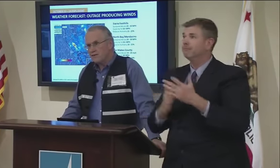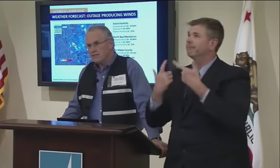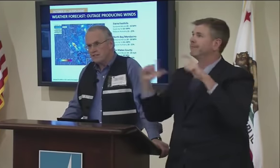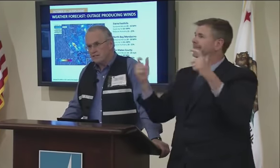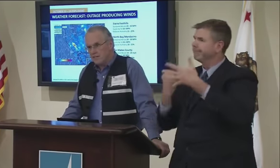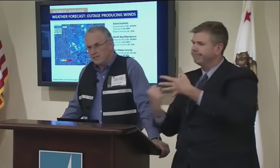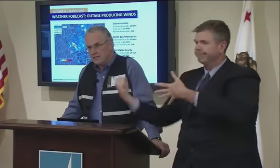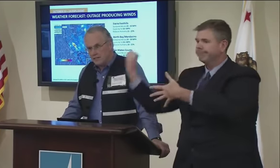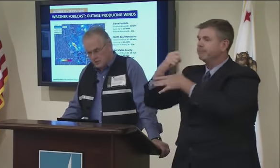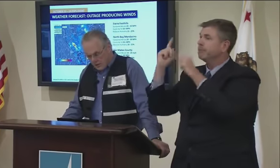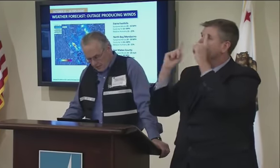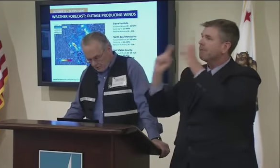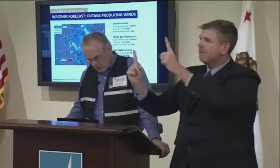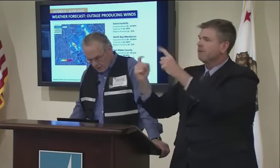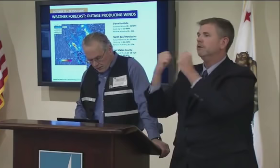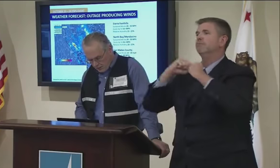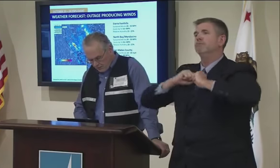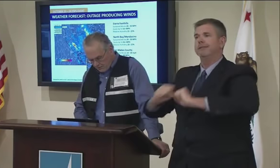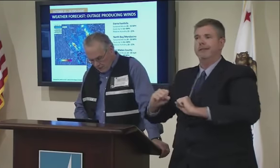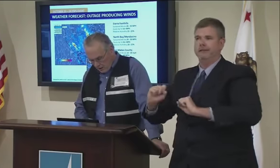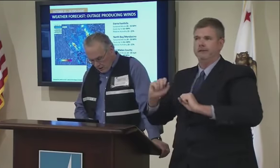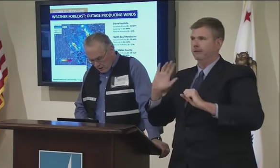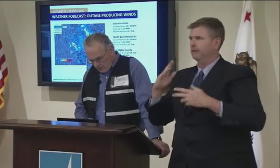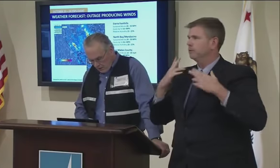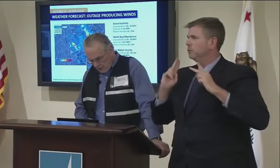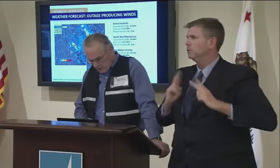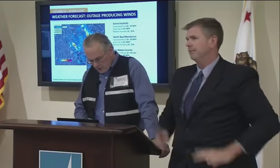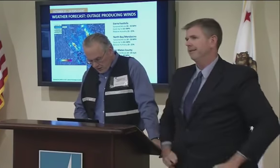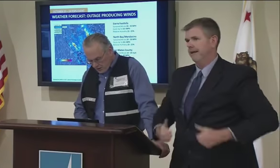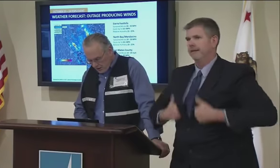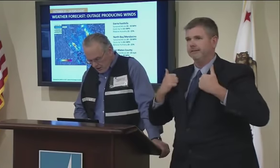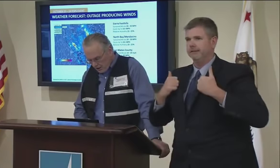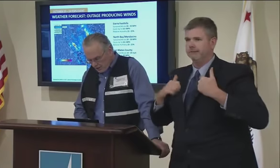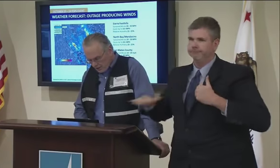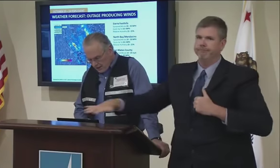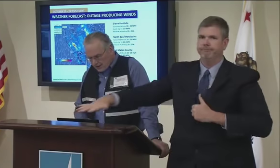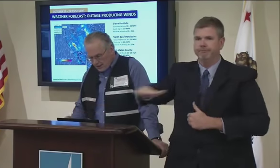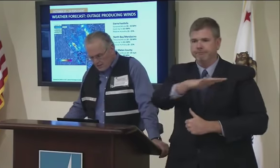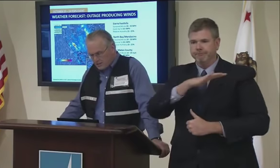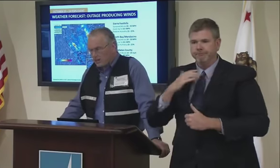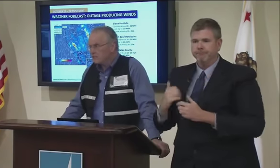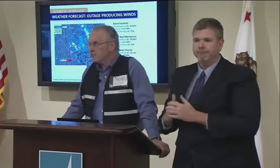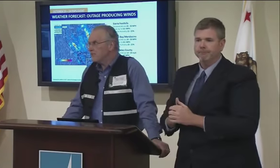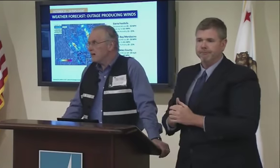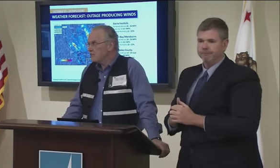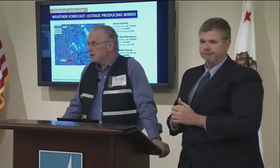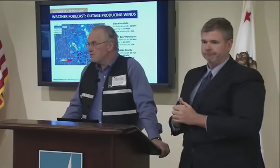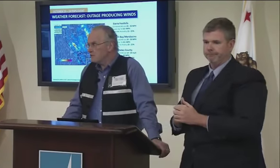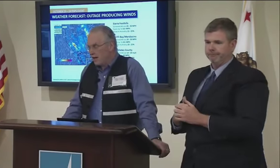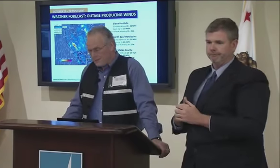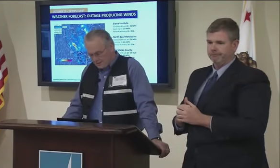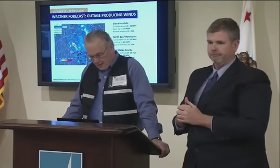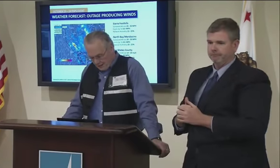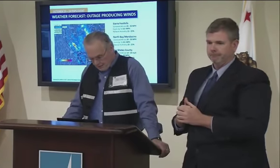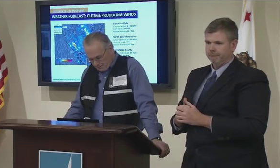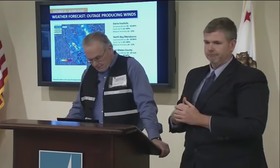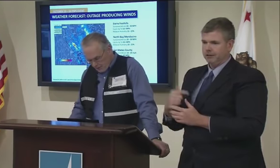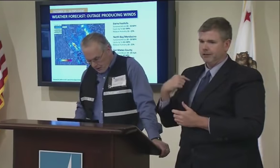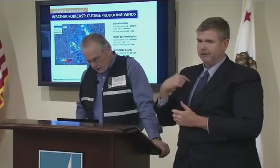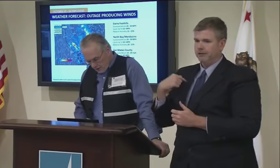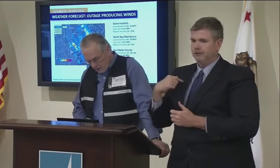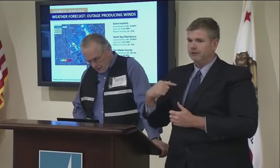these shutoffs and the safety issues that it brings with it. But we also understand the heartbreak and devastation of catastrophic